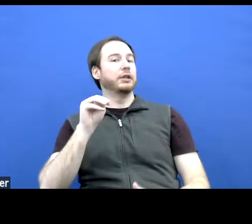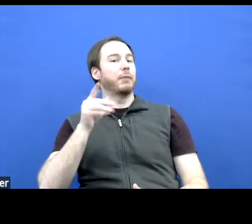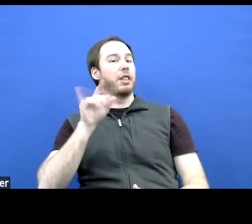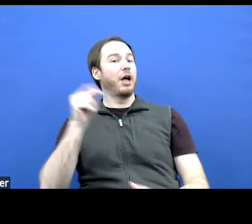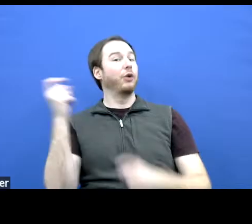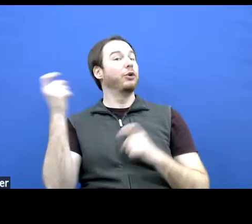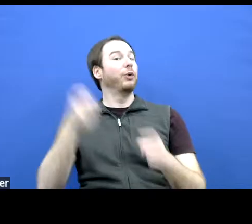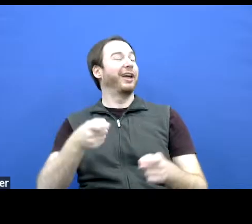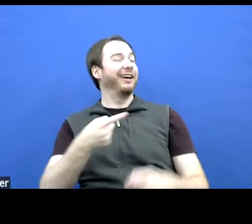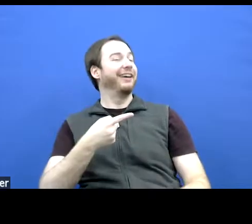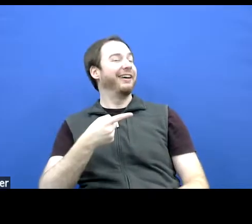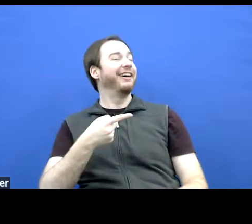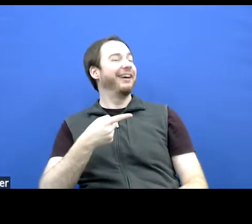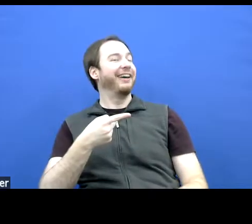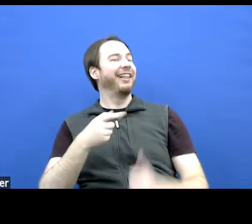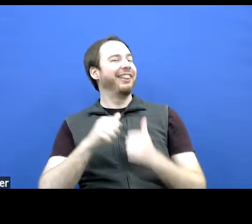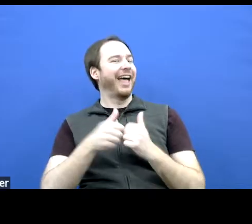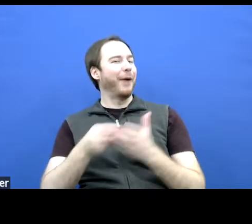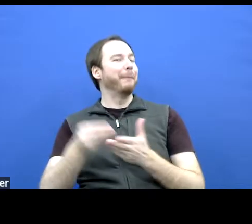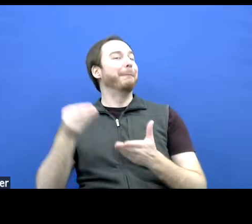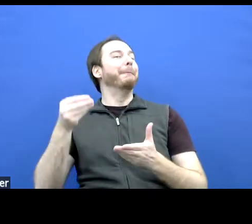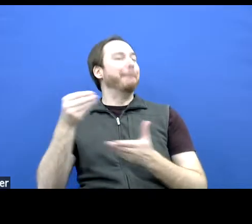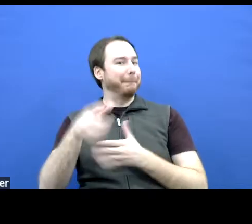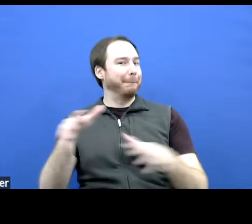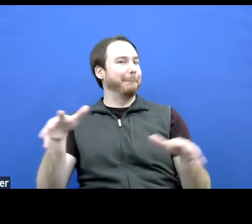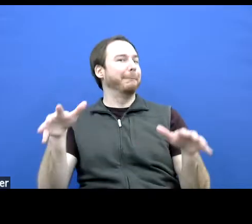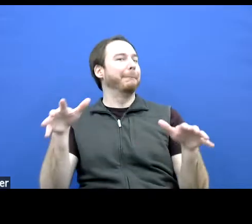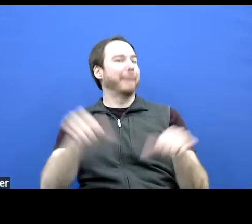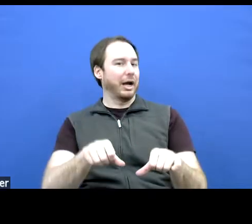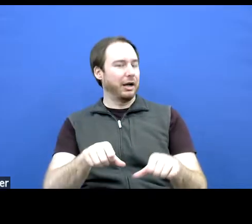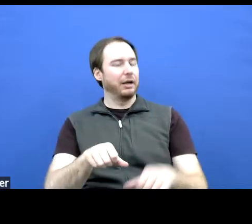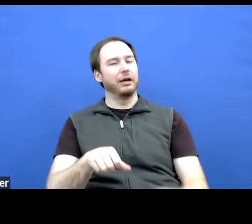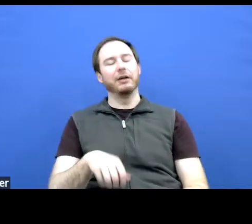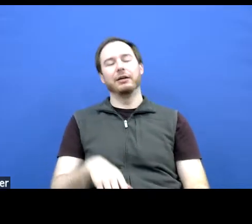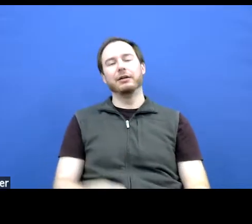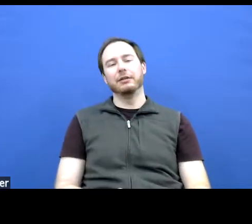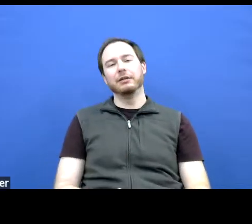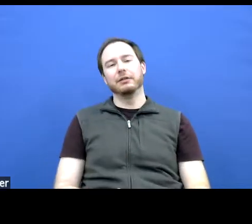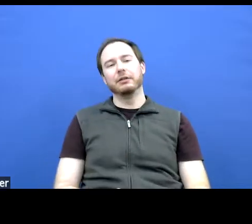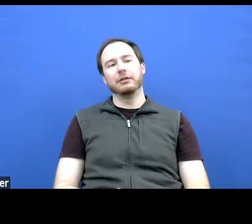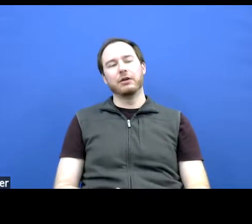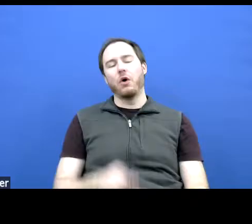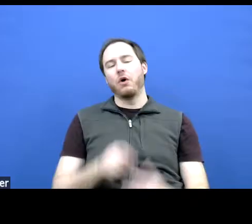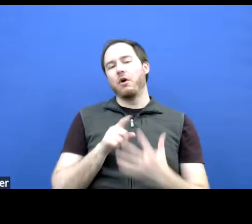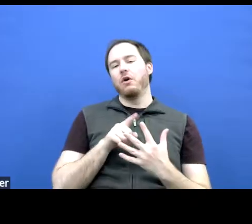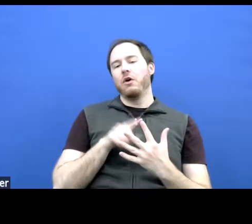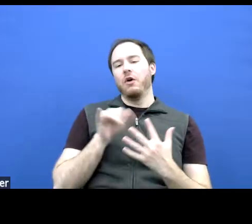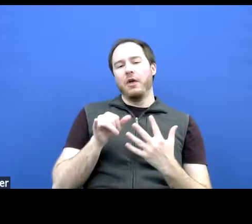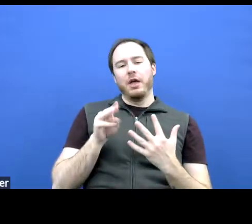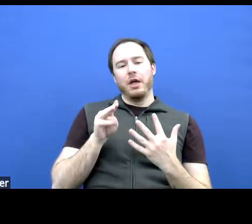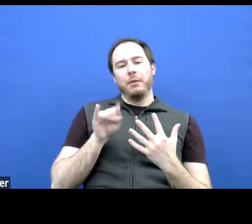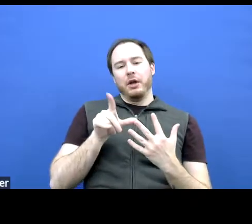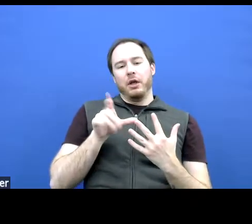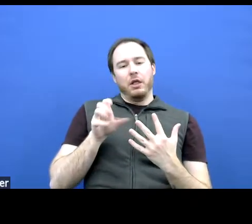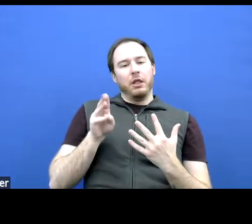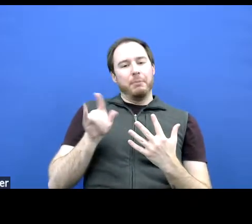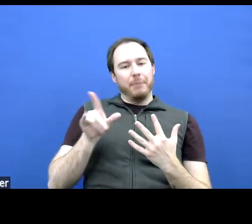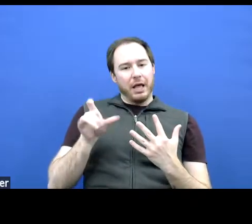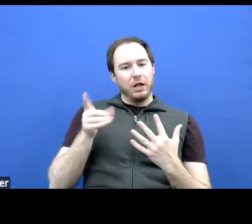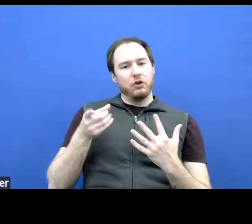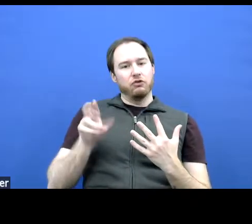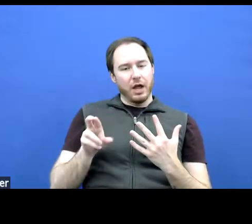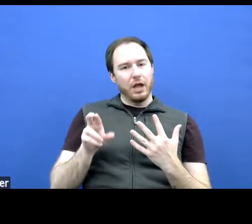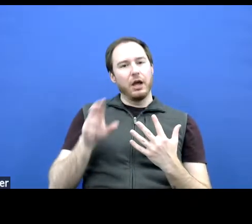I mentioned earlier on? That's how they're buying it. Okay, great. And the Miracle Mile Drive, I know you kind of touched on